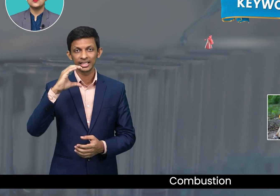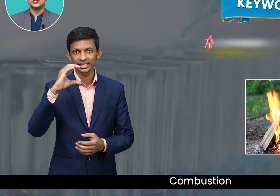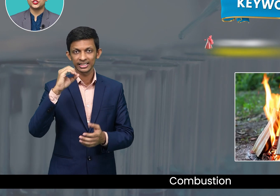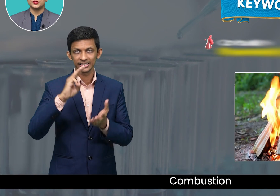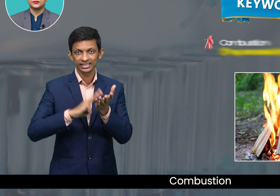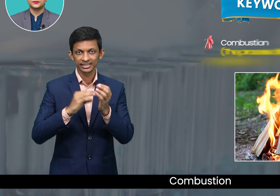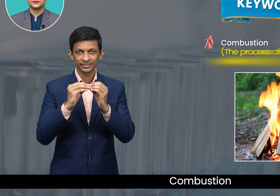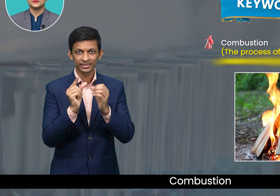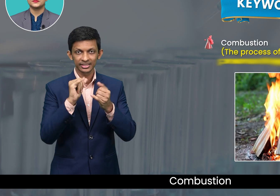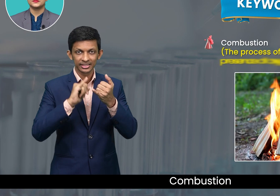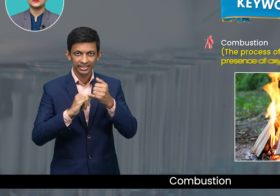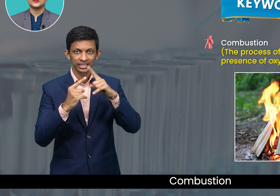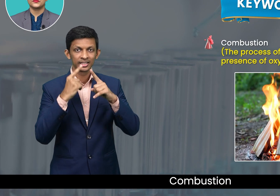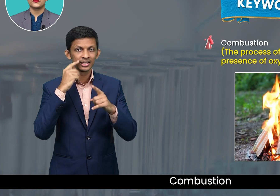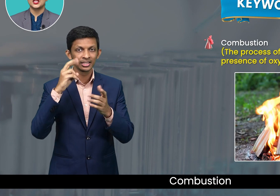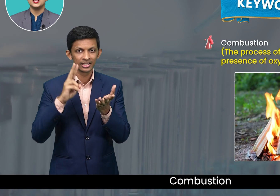Combustion.